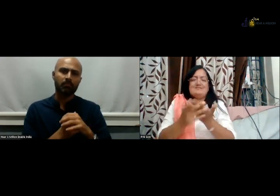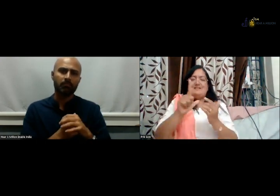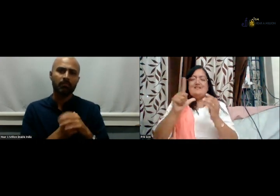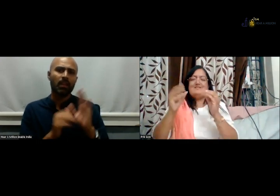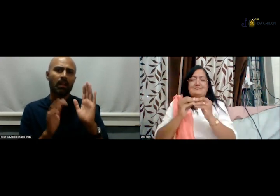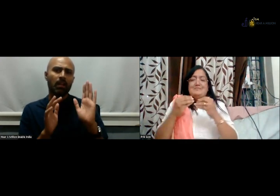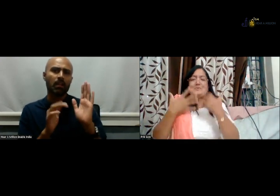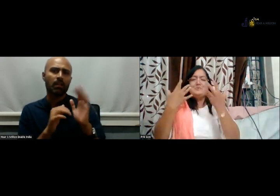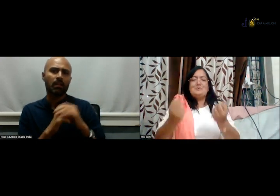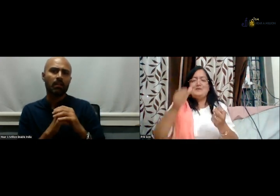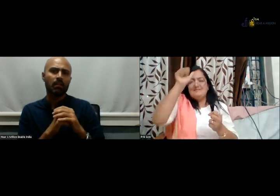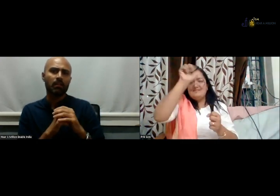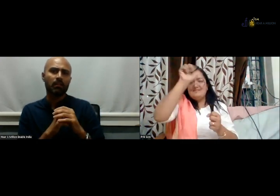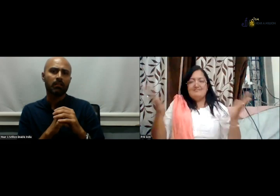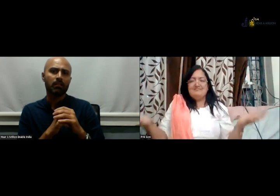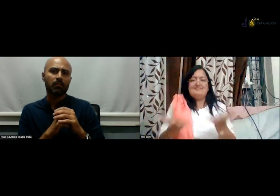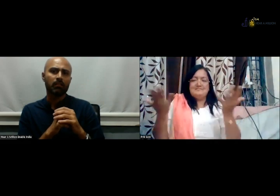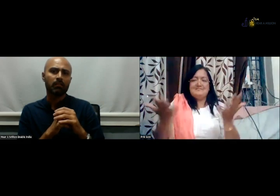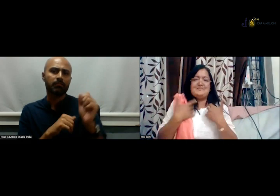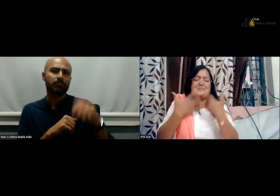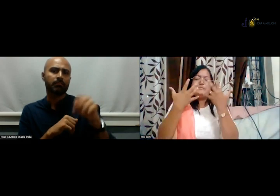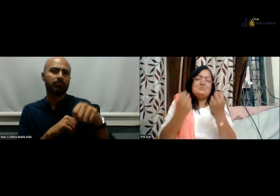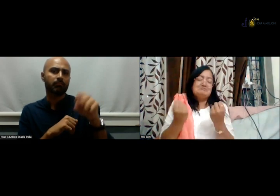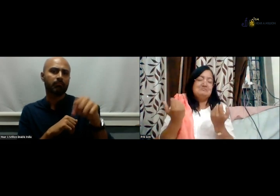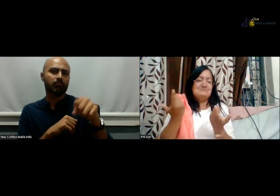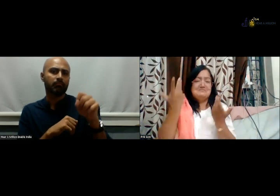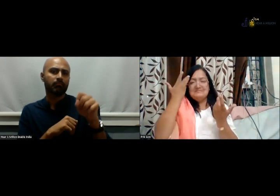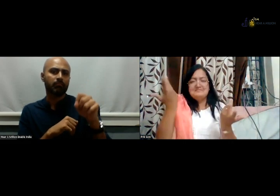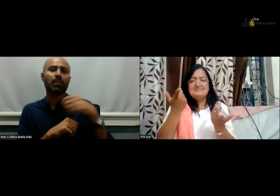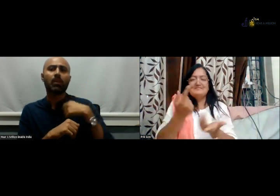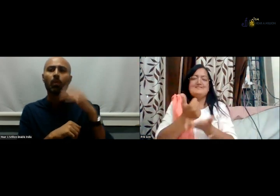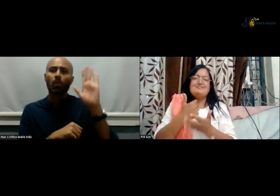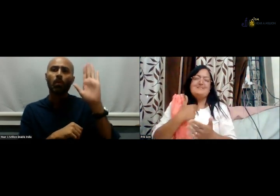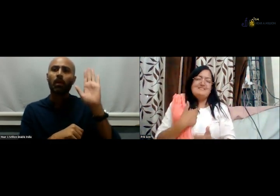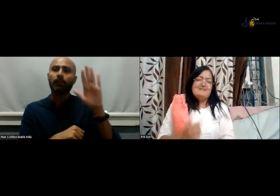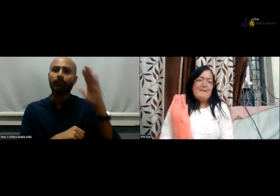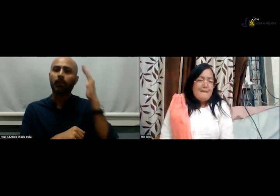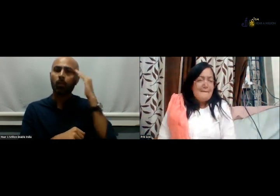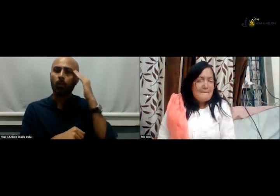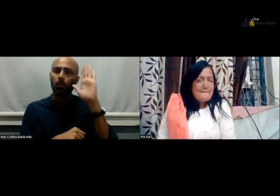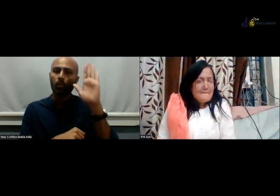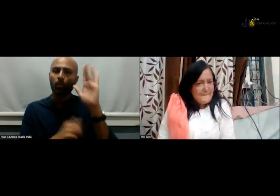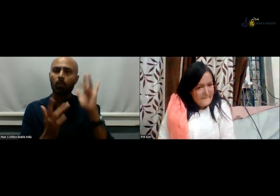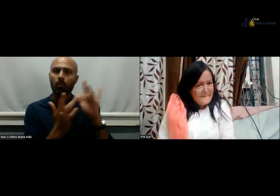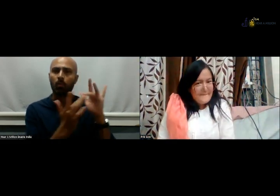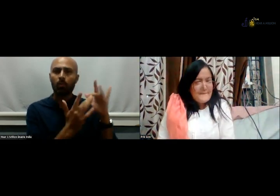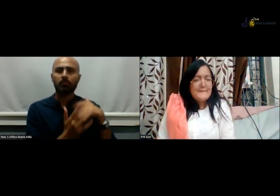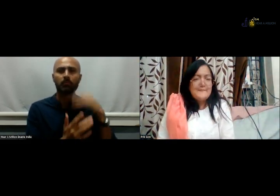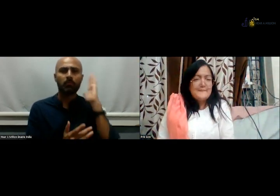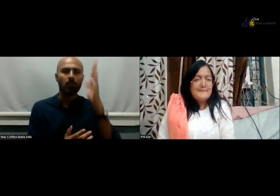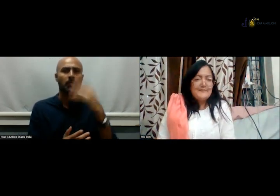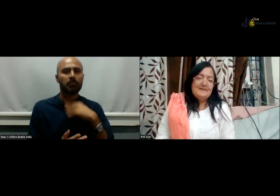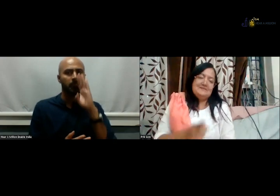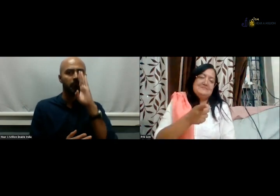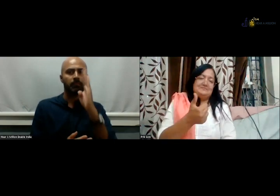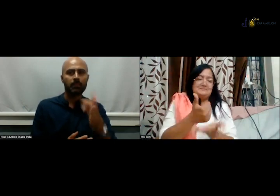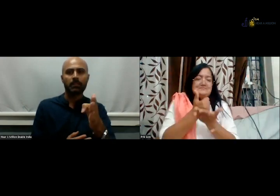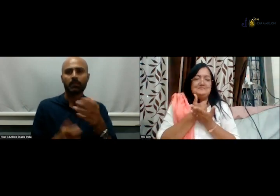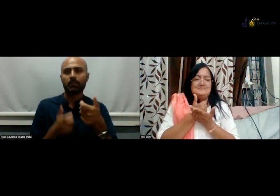if you know anyone who can help me out for LLB, please let me know because I want to pursue. Yes. Tushar